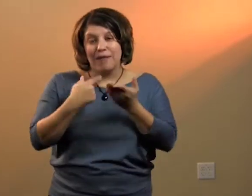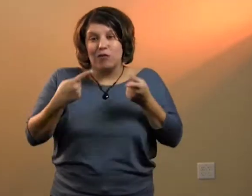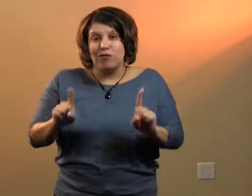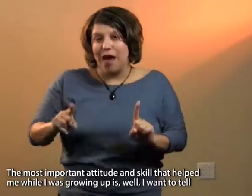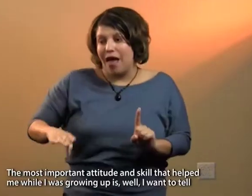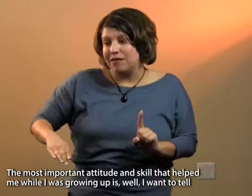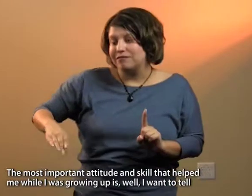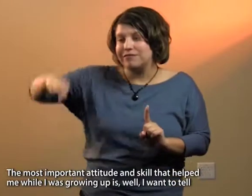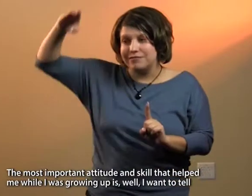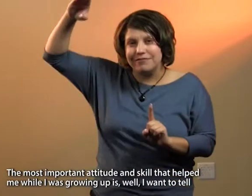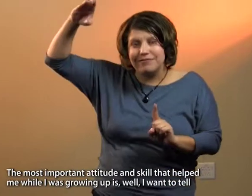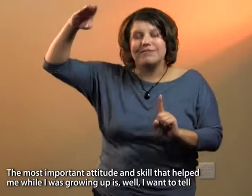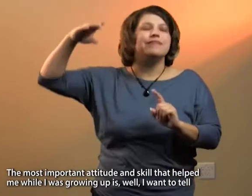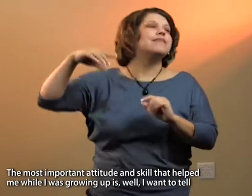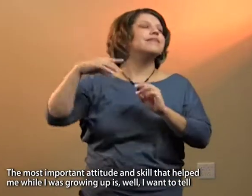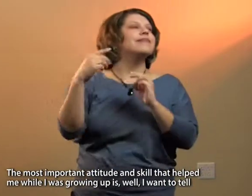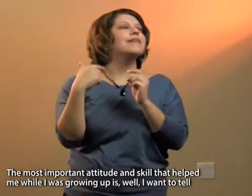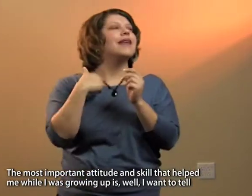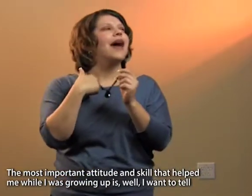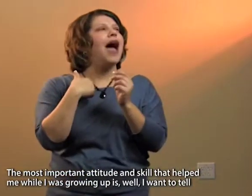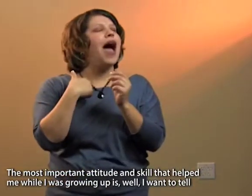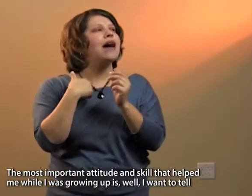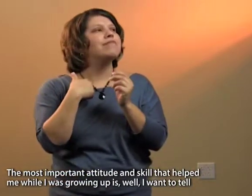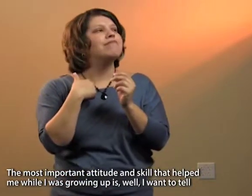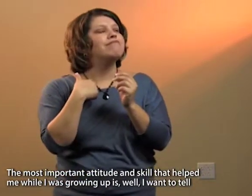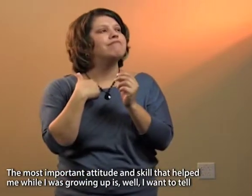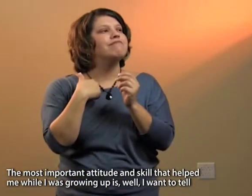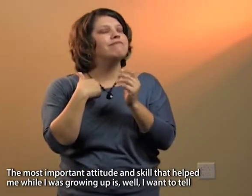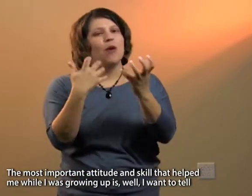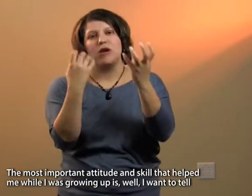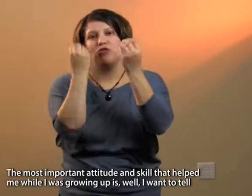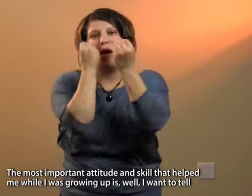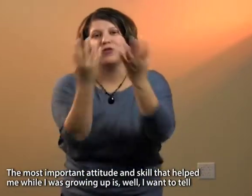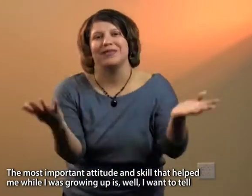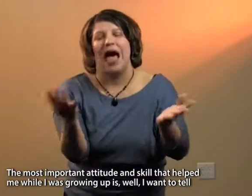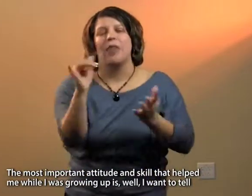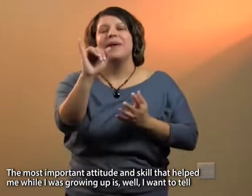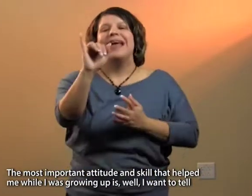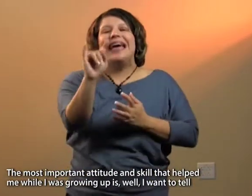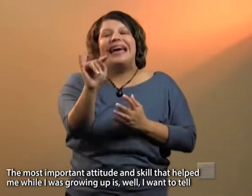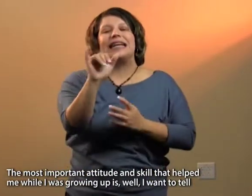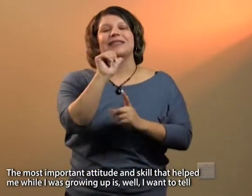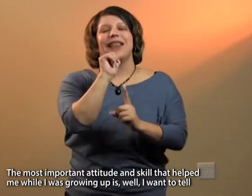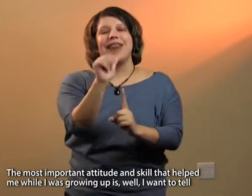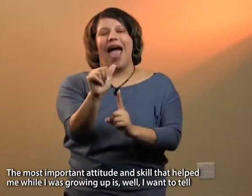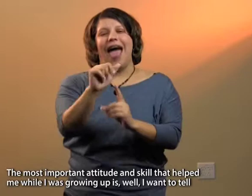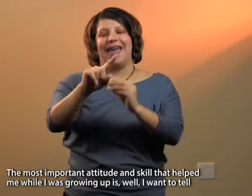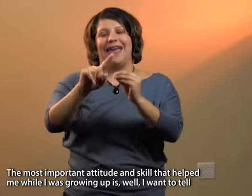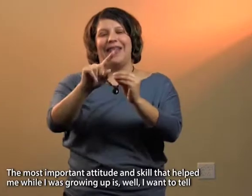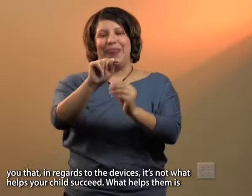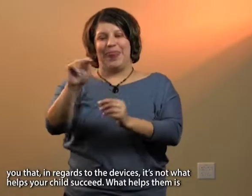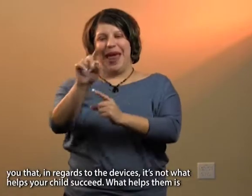the most important attitude and skill that helped me while i was growing up is well i want to tell you